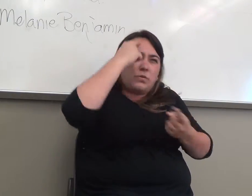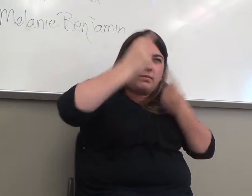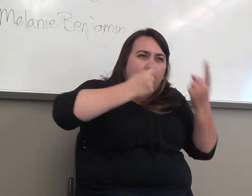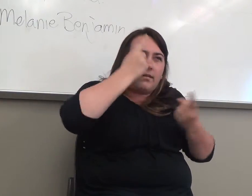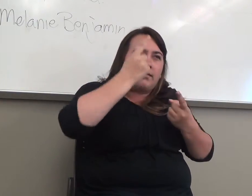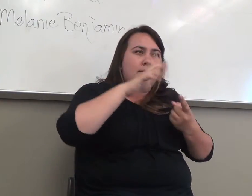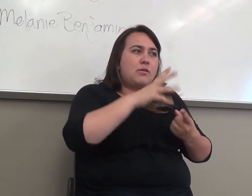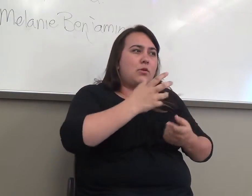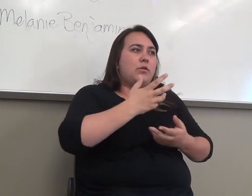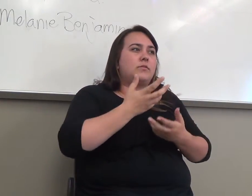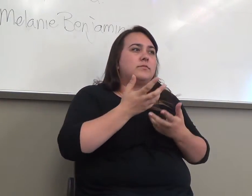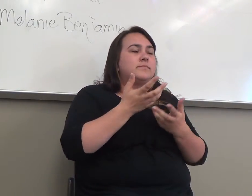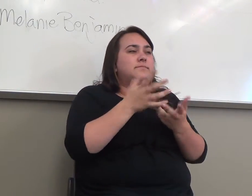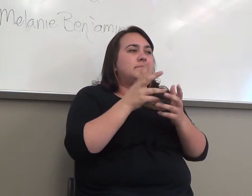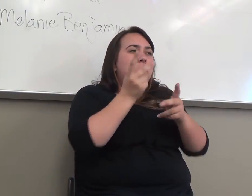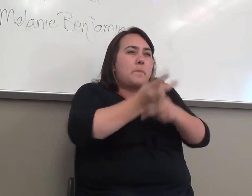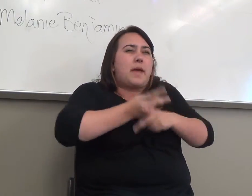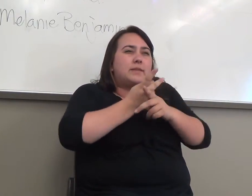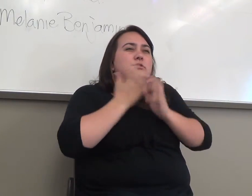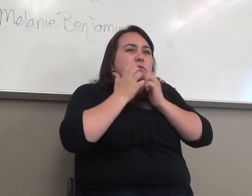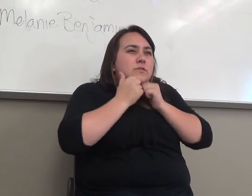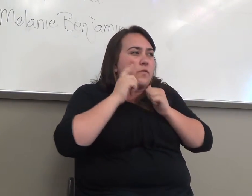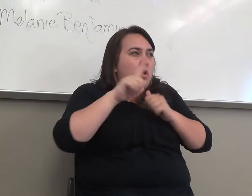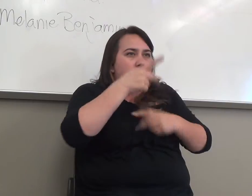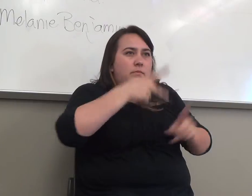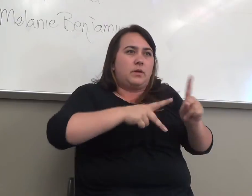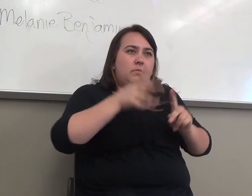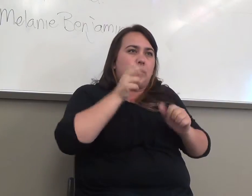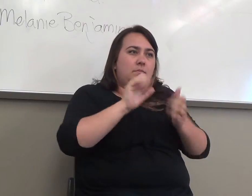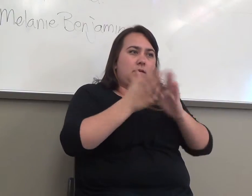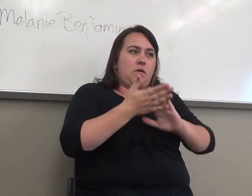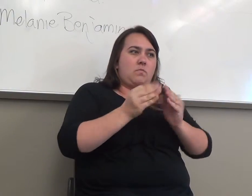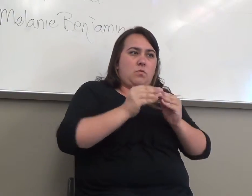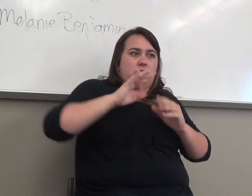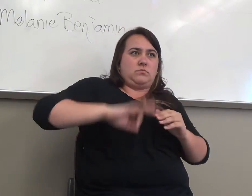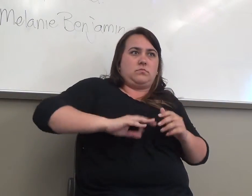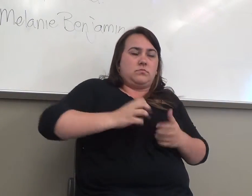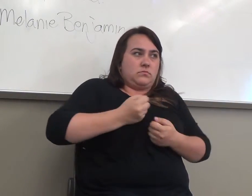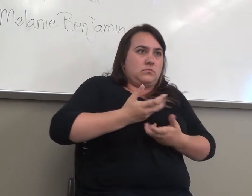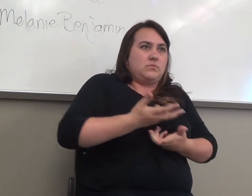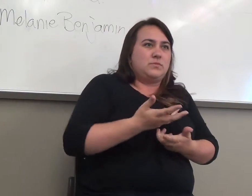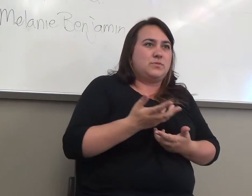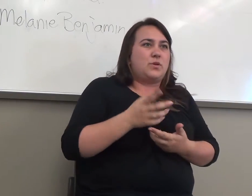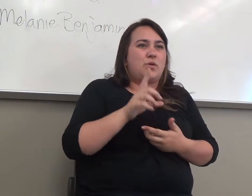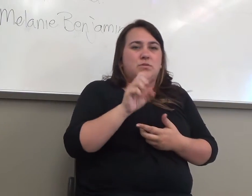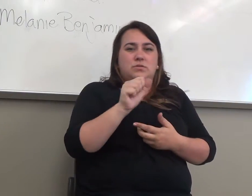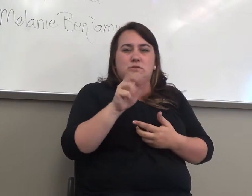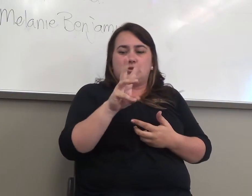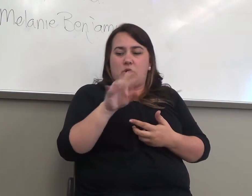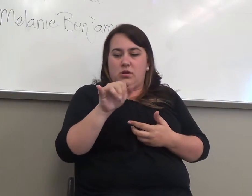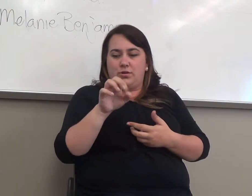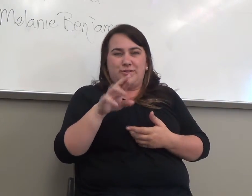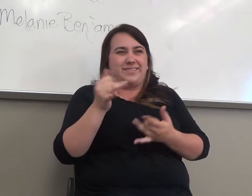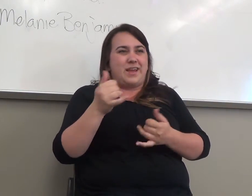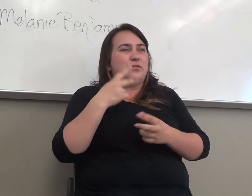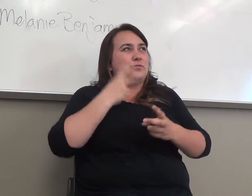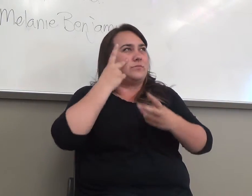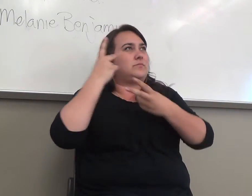compassion. Today, Sawyer credits this conversation with helping set her life's